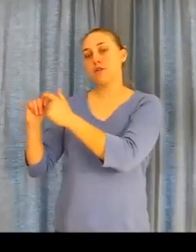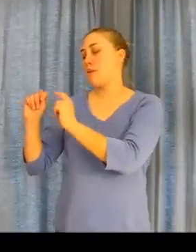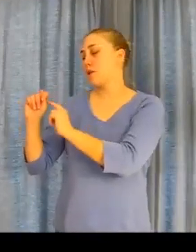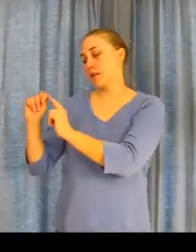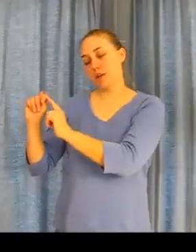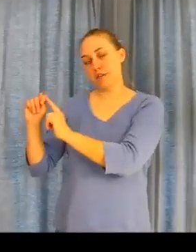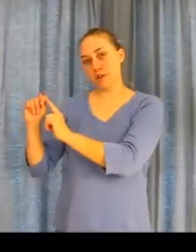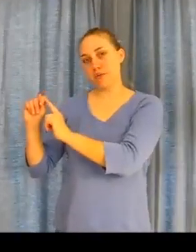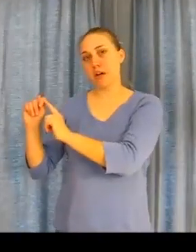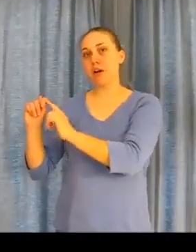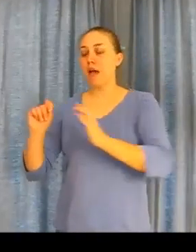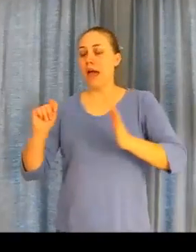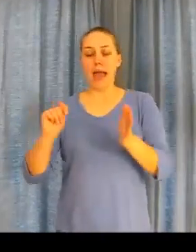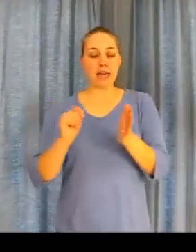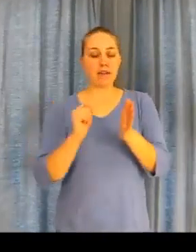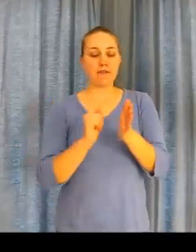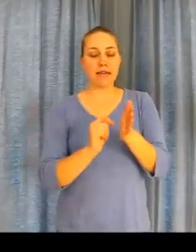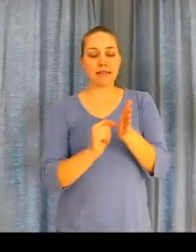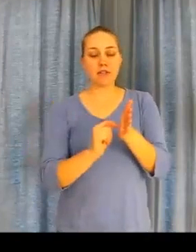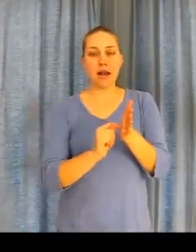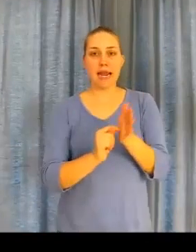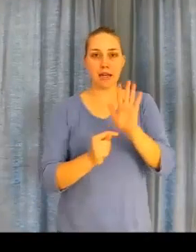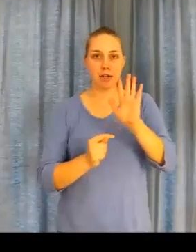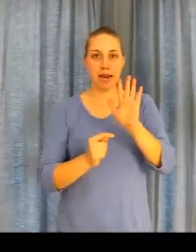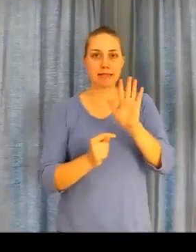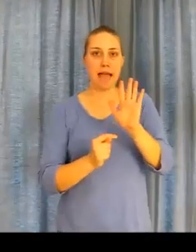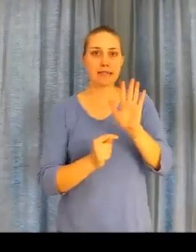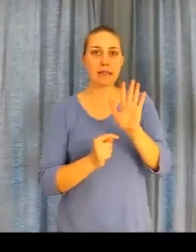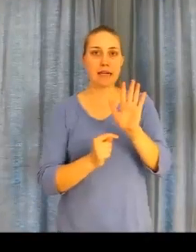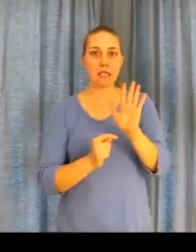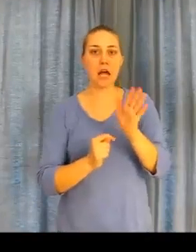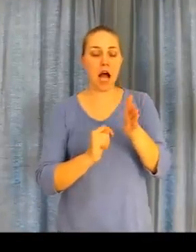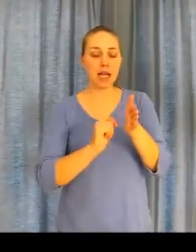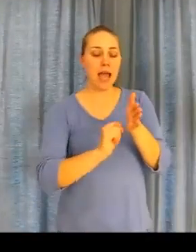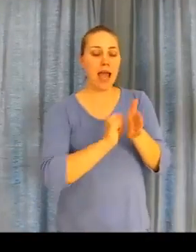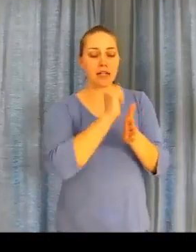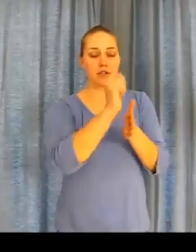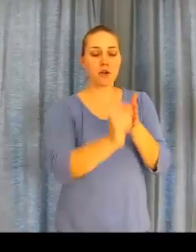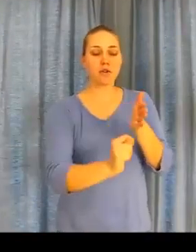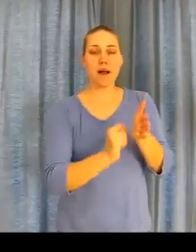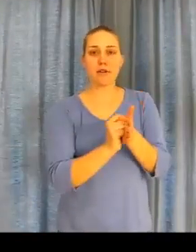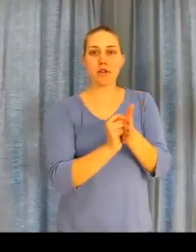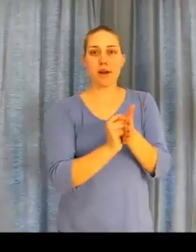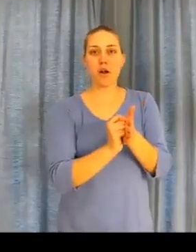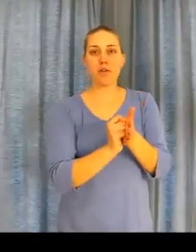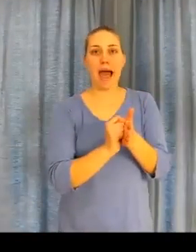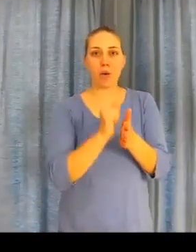thumb tucked under your first finger, and it faces your hand. Your hand is acting like a clock, and it circles around it showing all the hours